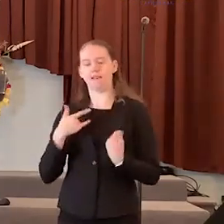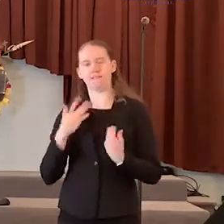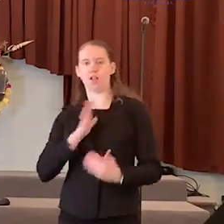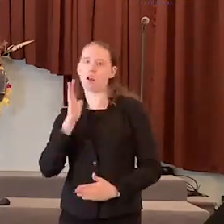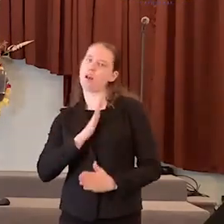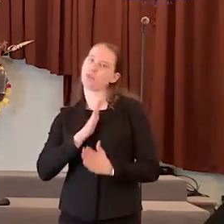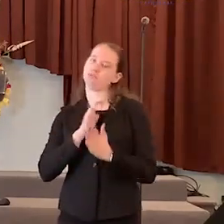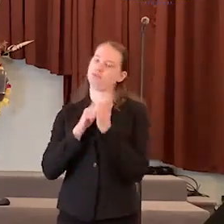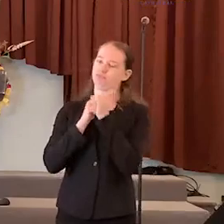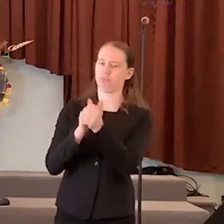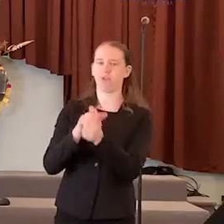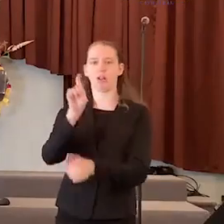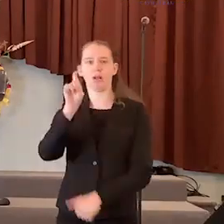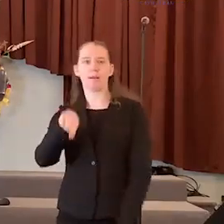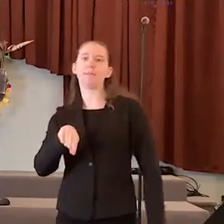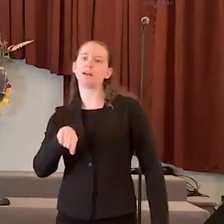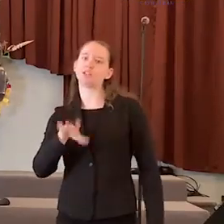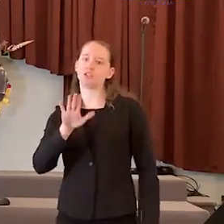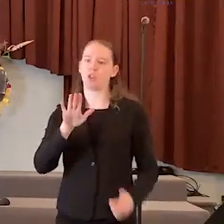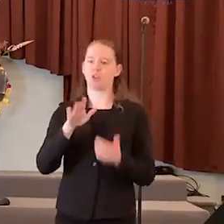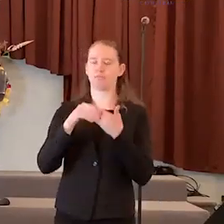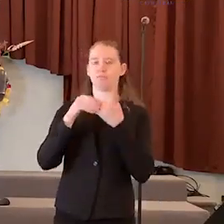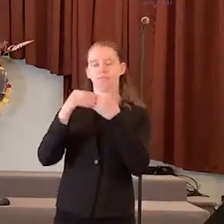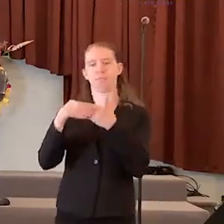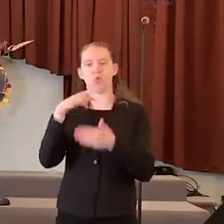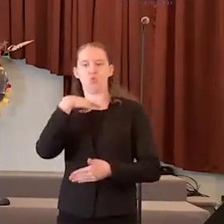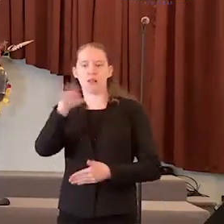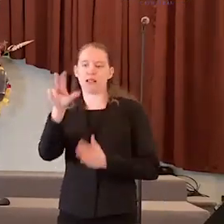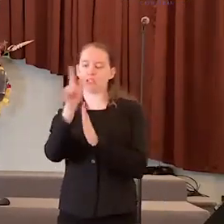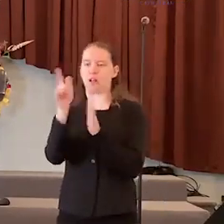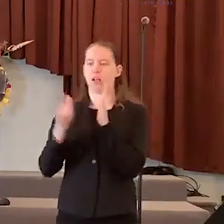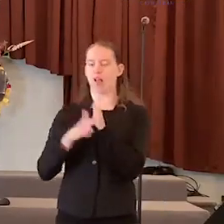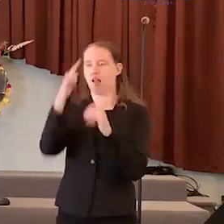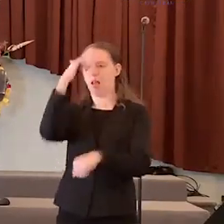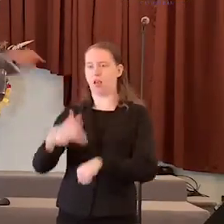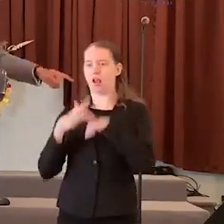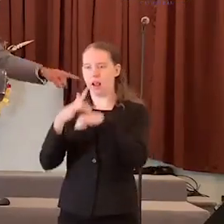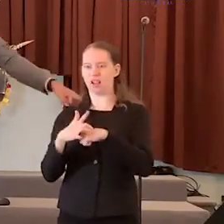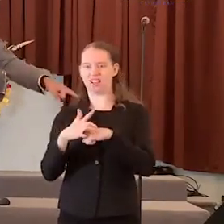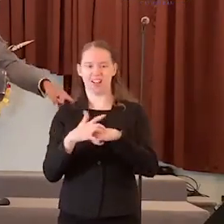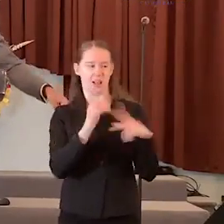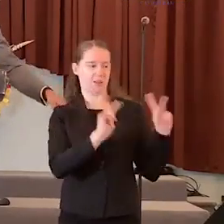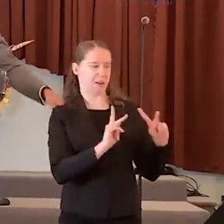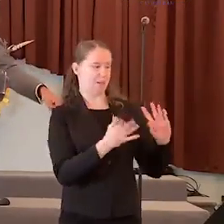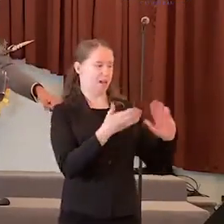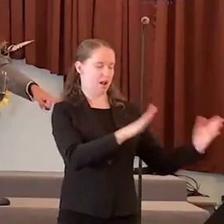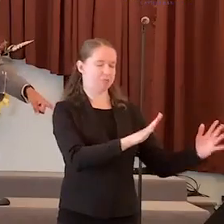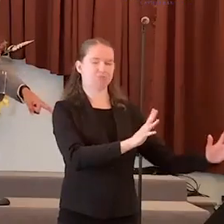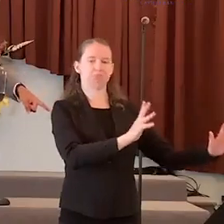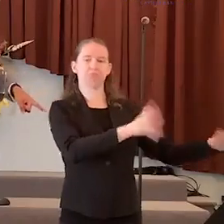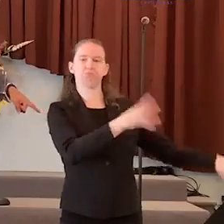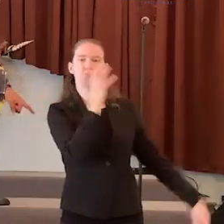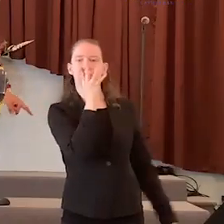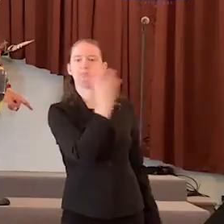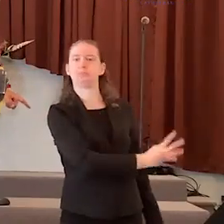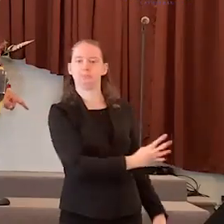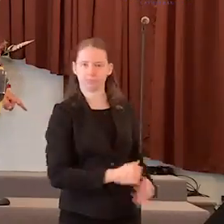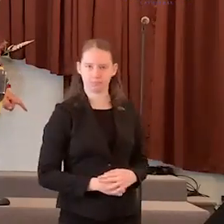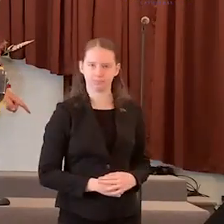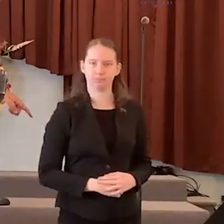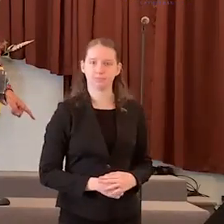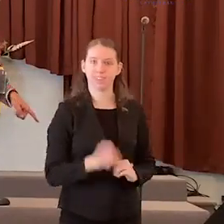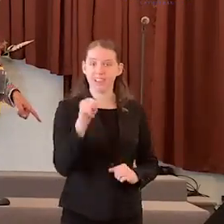protocols and its piety and religious dogma that it has left people half dead. Yes, he was